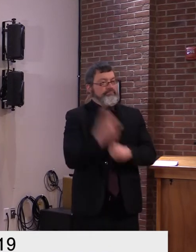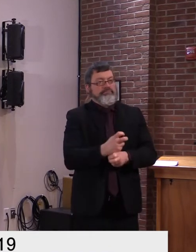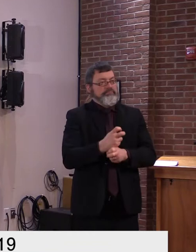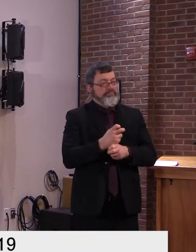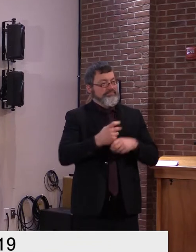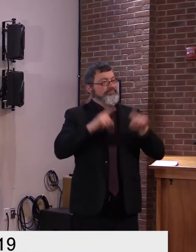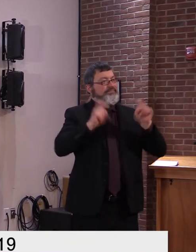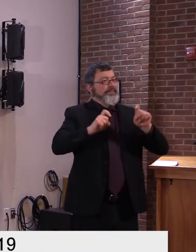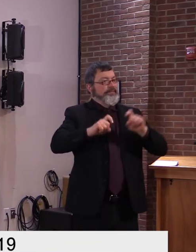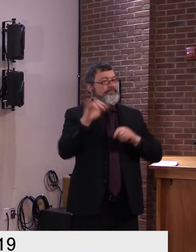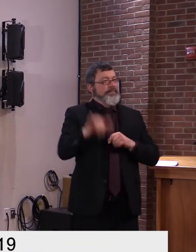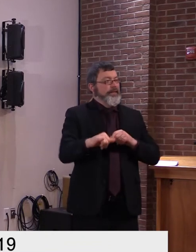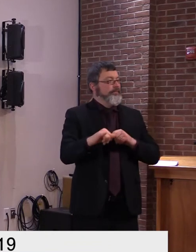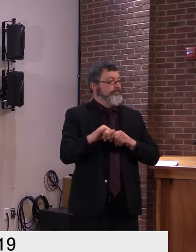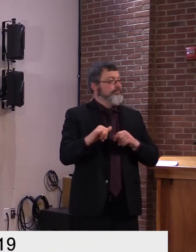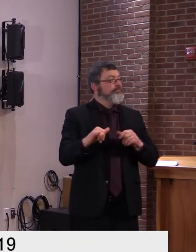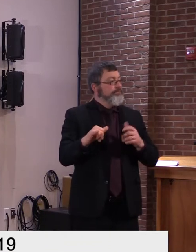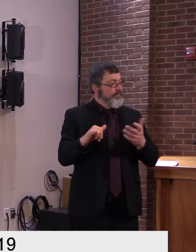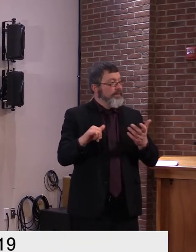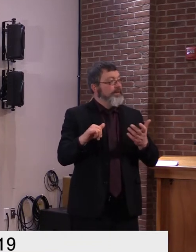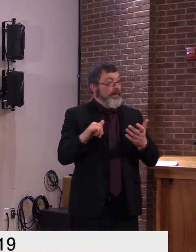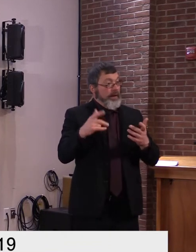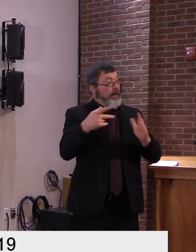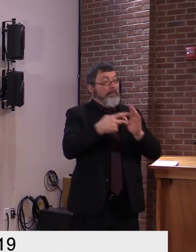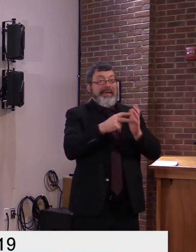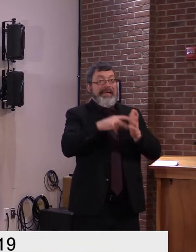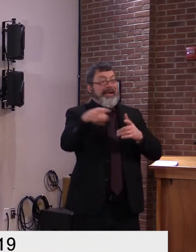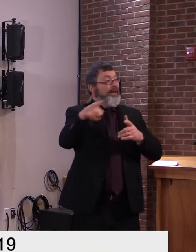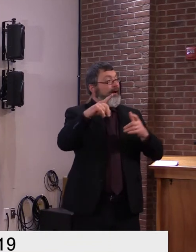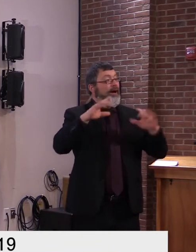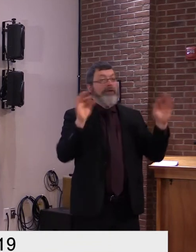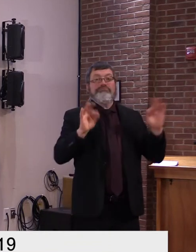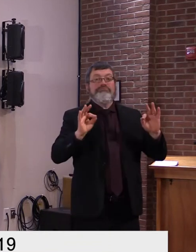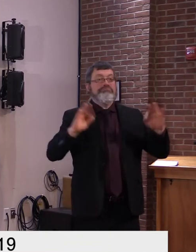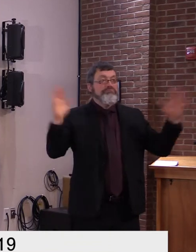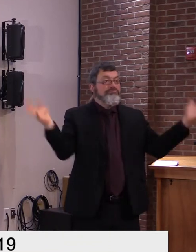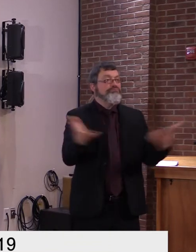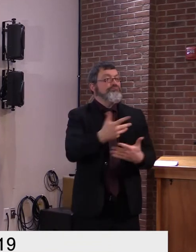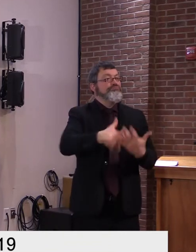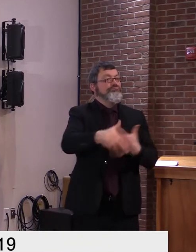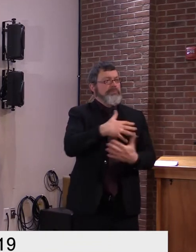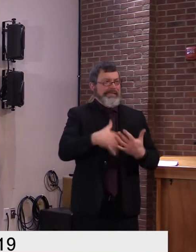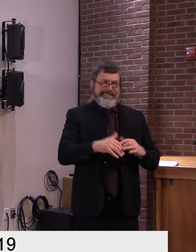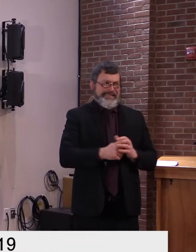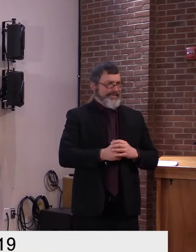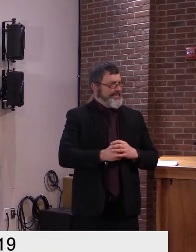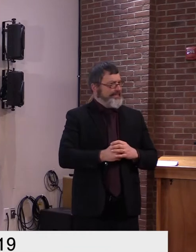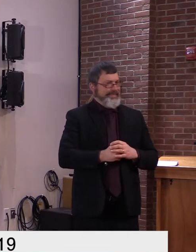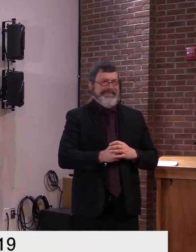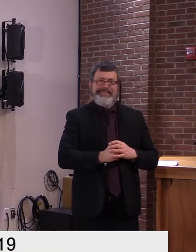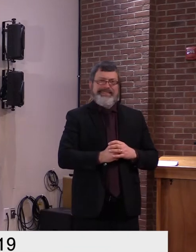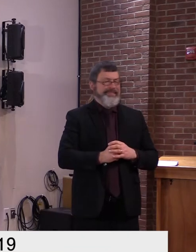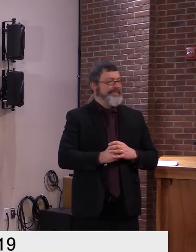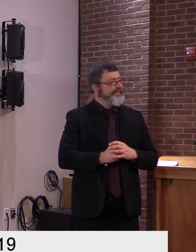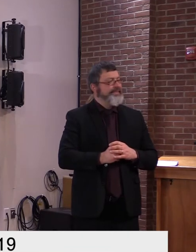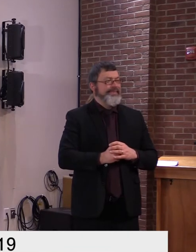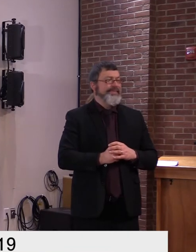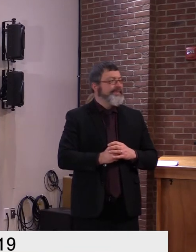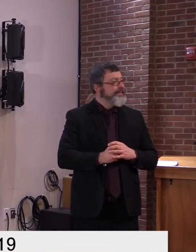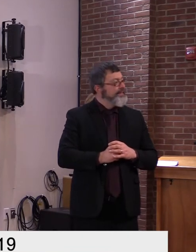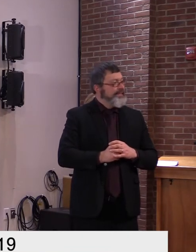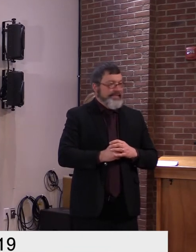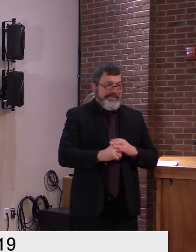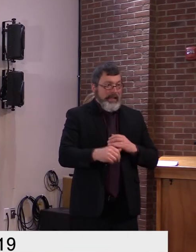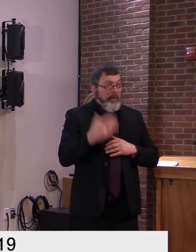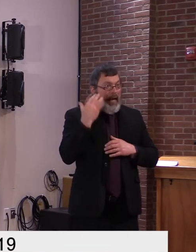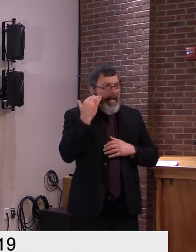multi-household gatherings, especially when masks are not worn, such as when eating or drinking, and when physical distancing